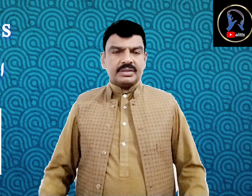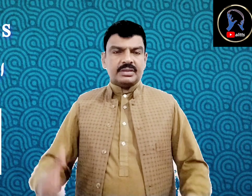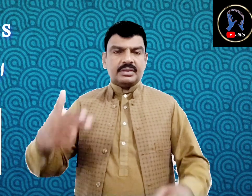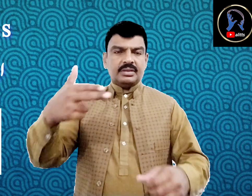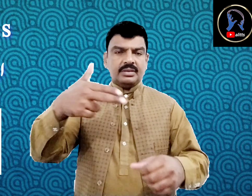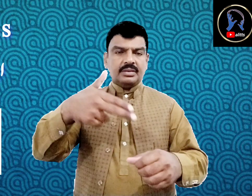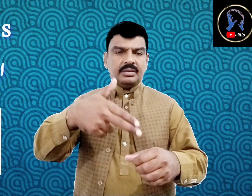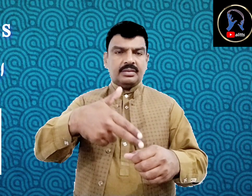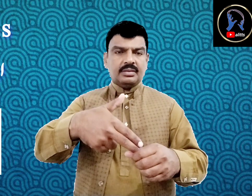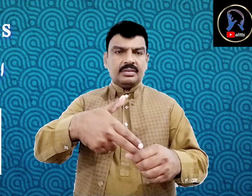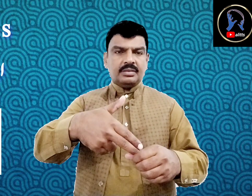fuels।